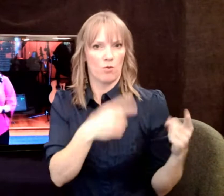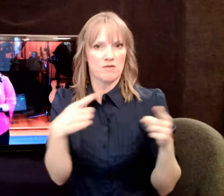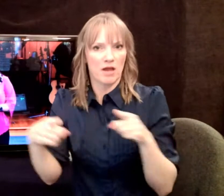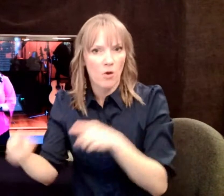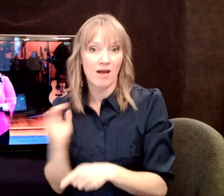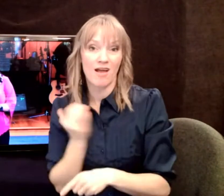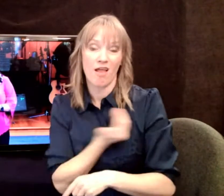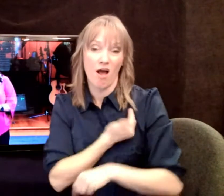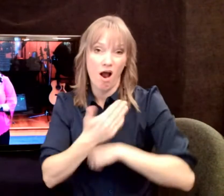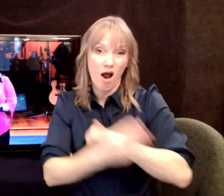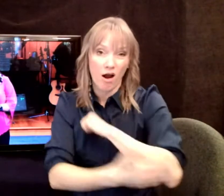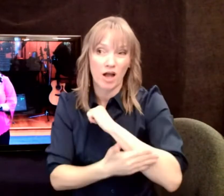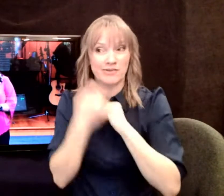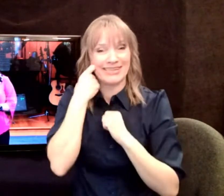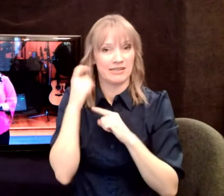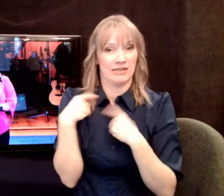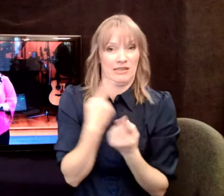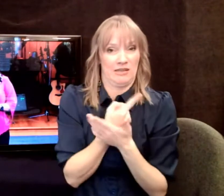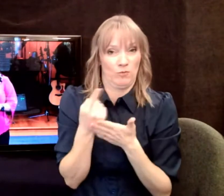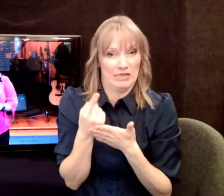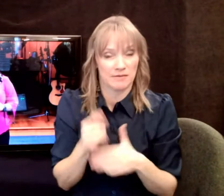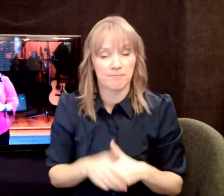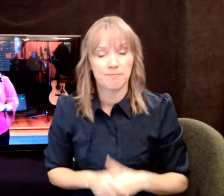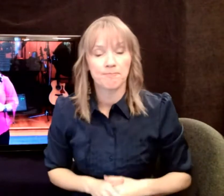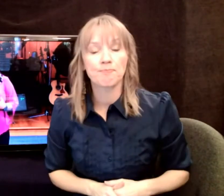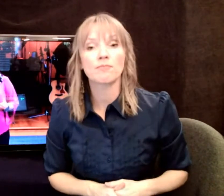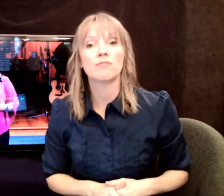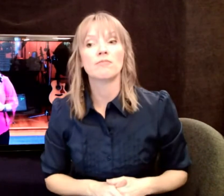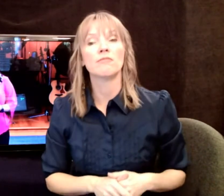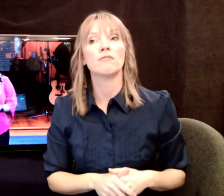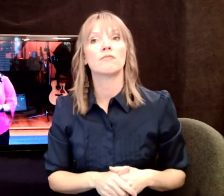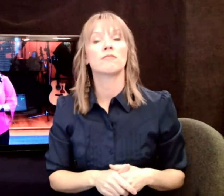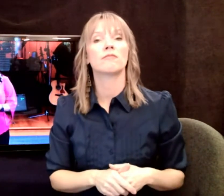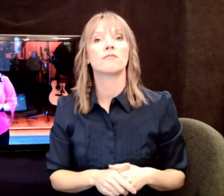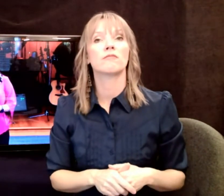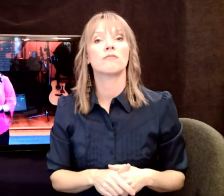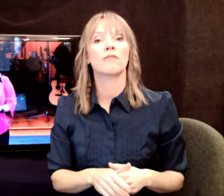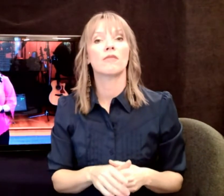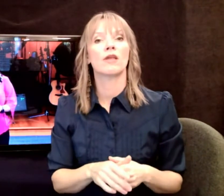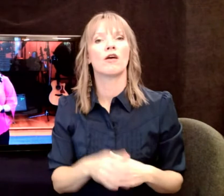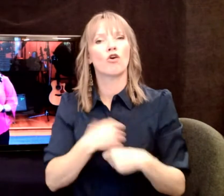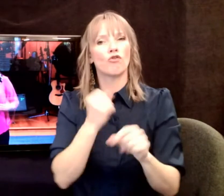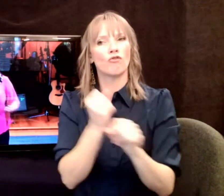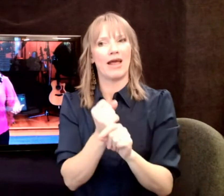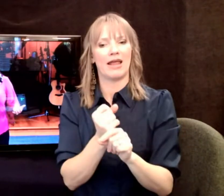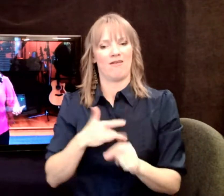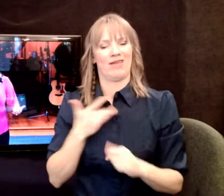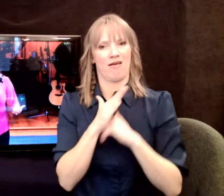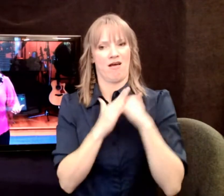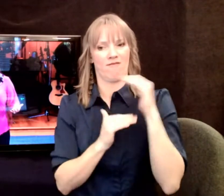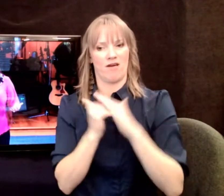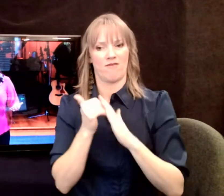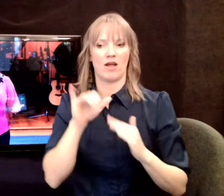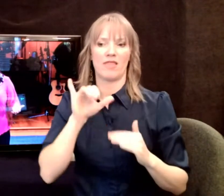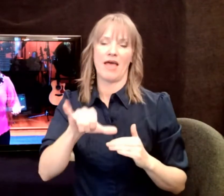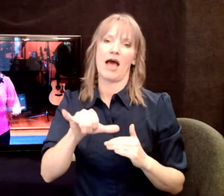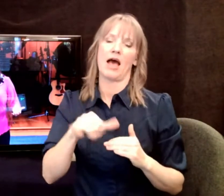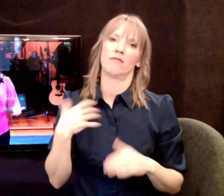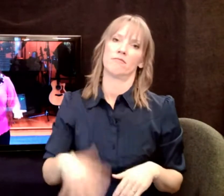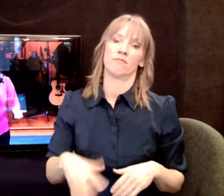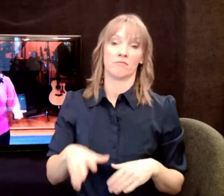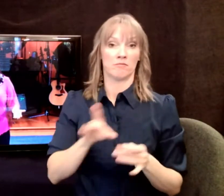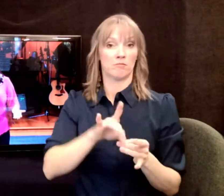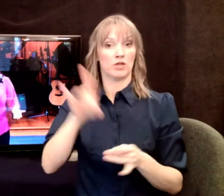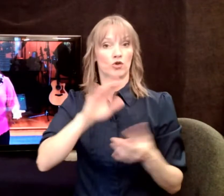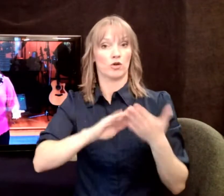on in our country this past week, and to create a greater sense of comfort. That's a huge part of what spiritual community